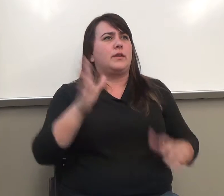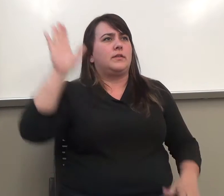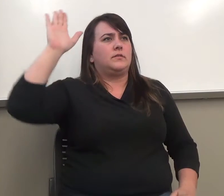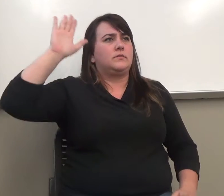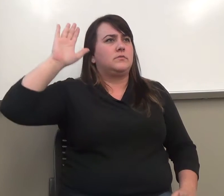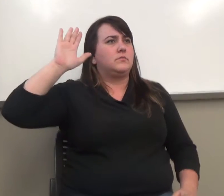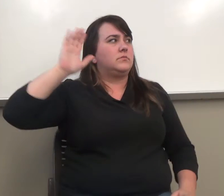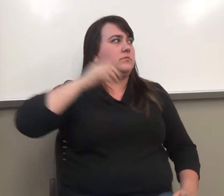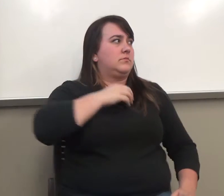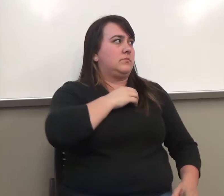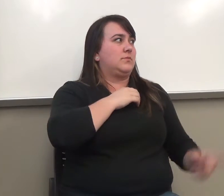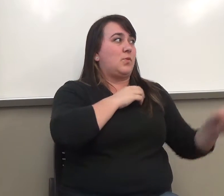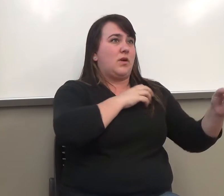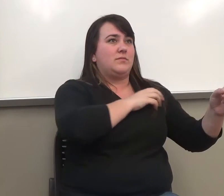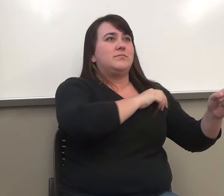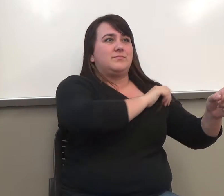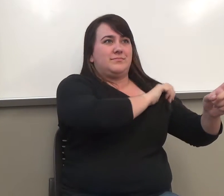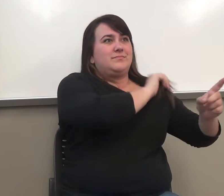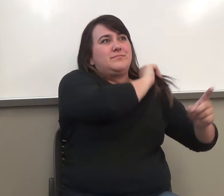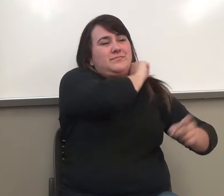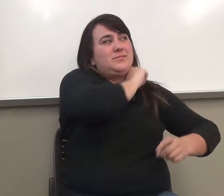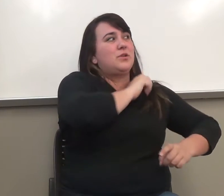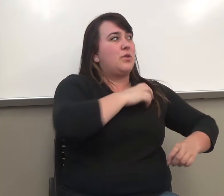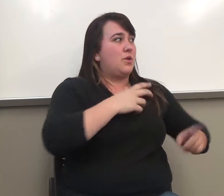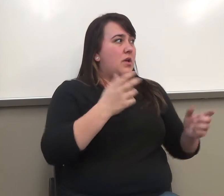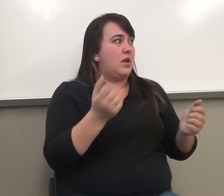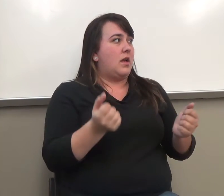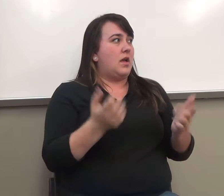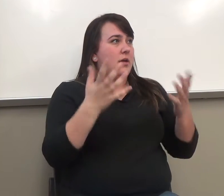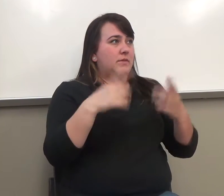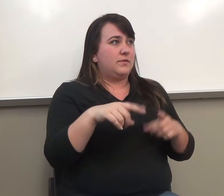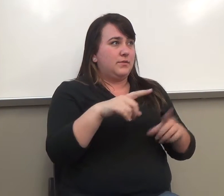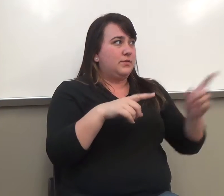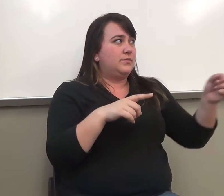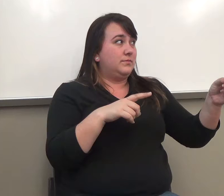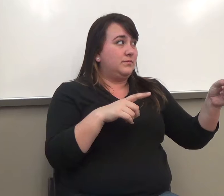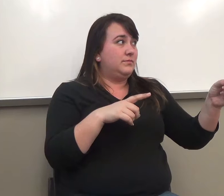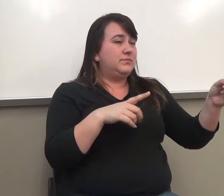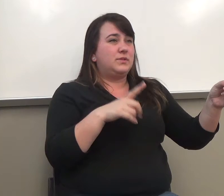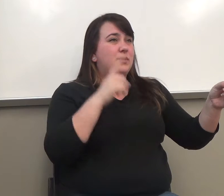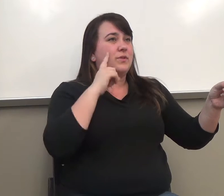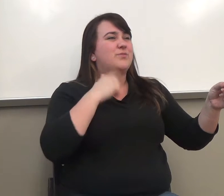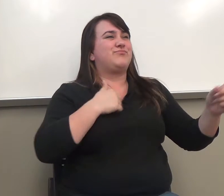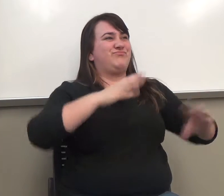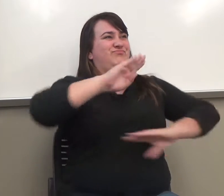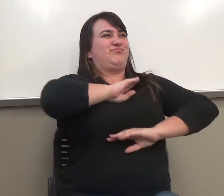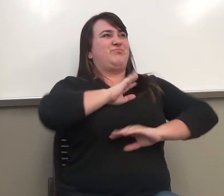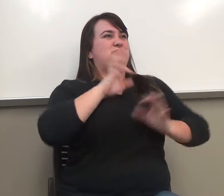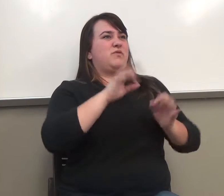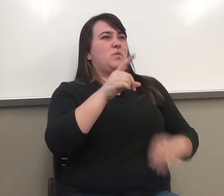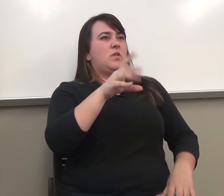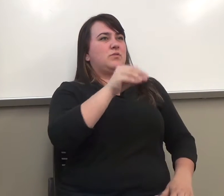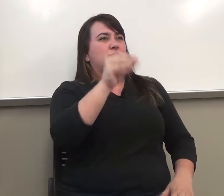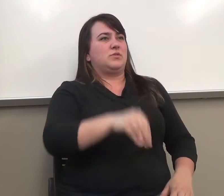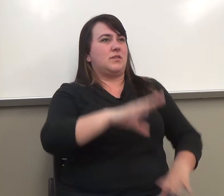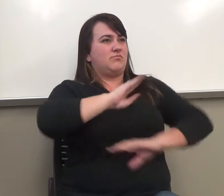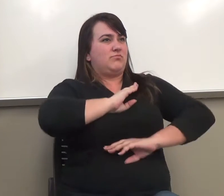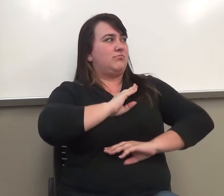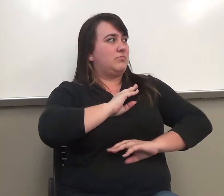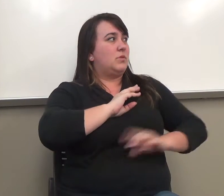Word? Okay, yeah. And how many of those people are perfectly happy with it? Yeah,